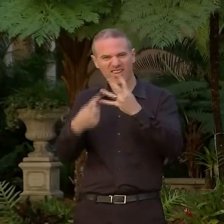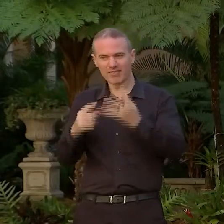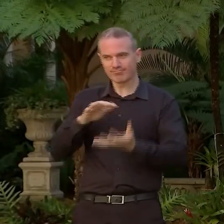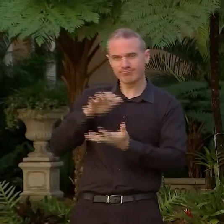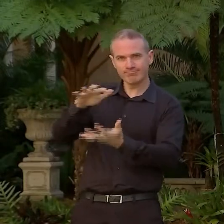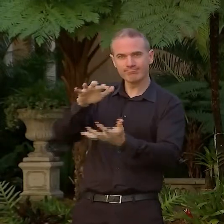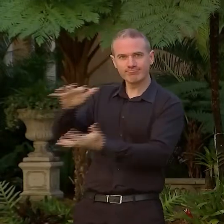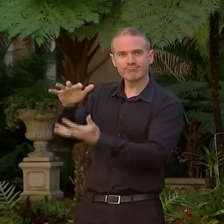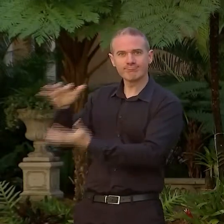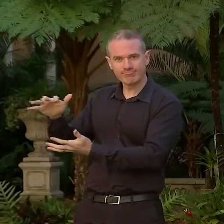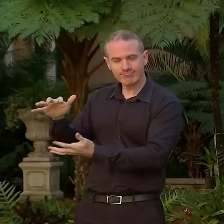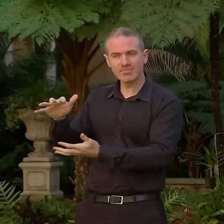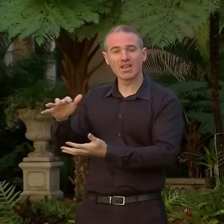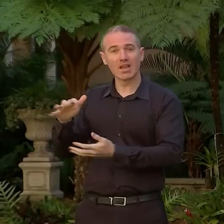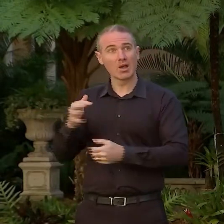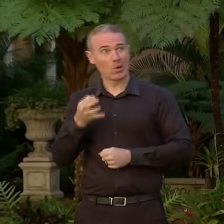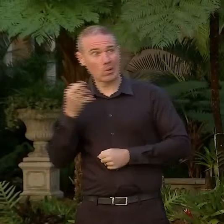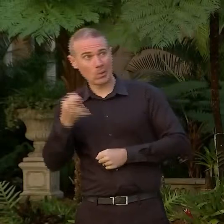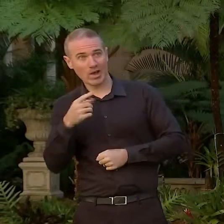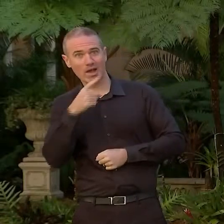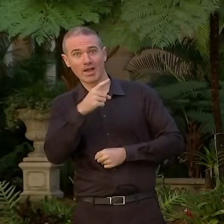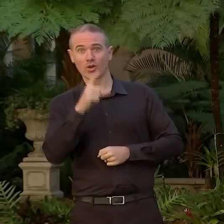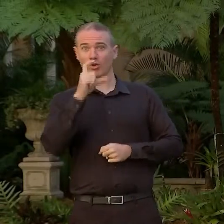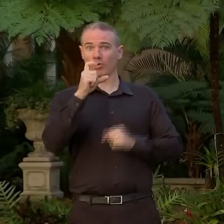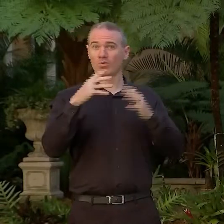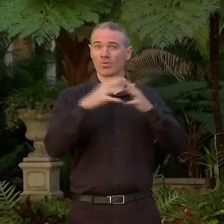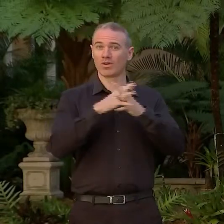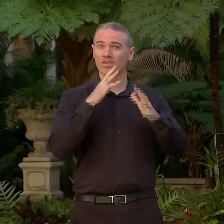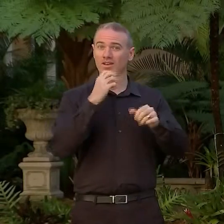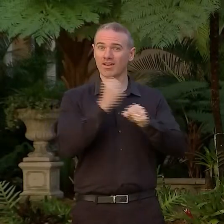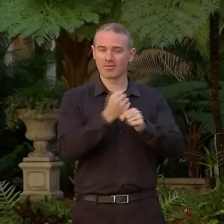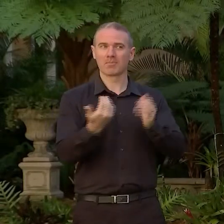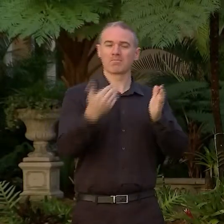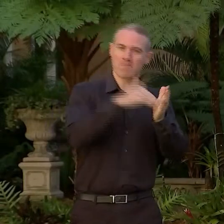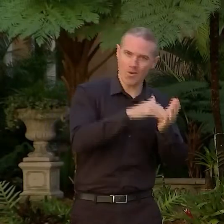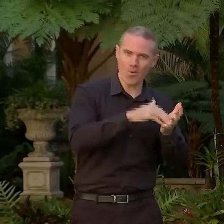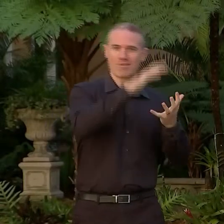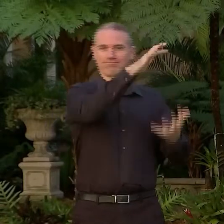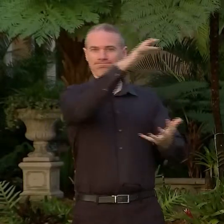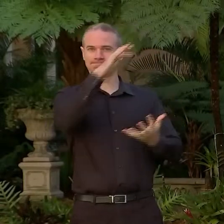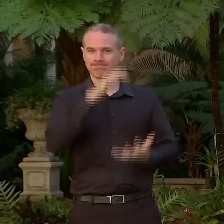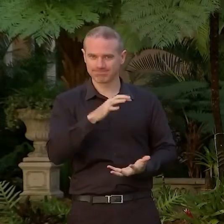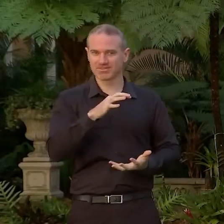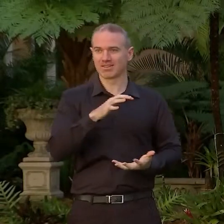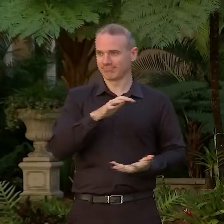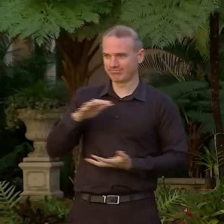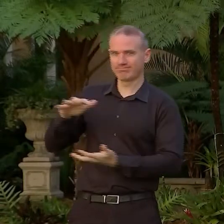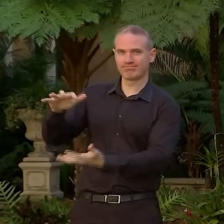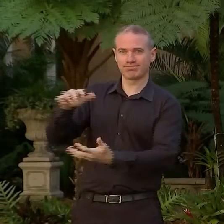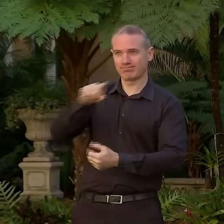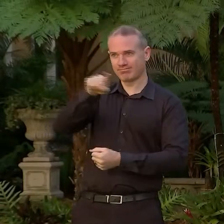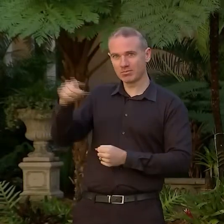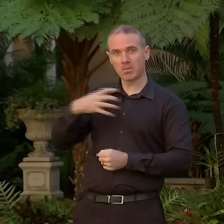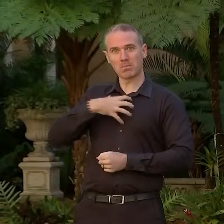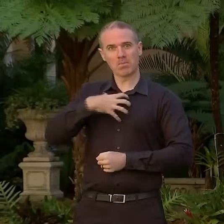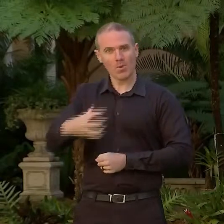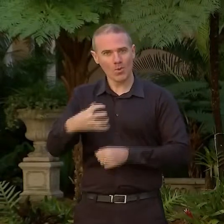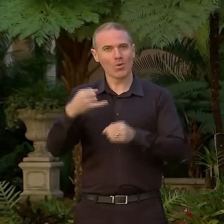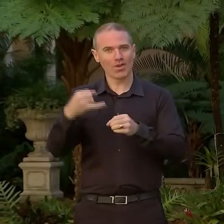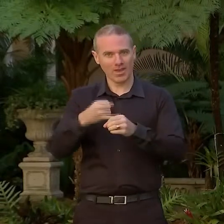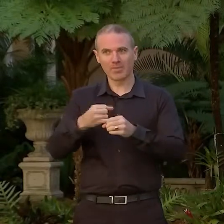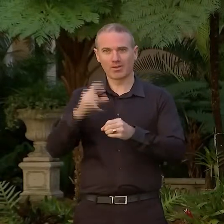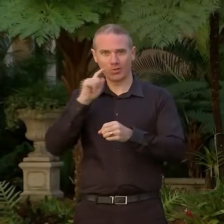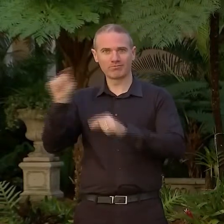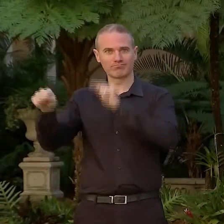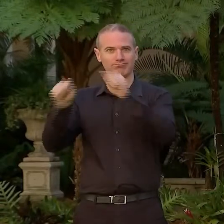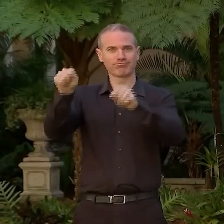while they wait for their Commonwealth supply to arrive next week, which will see more community pharmacies coming online after that.